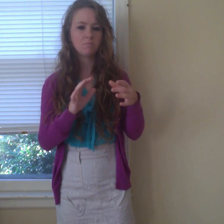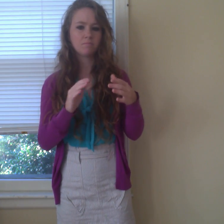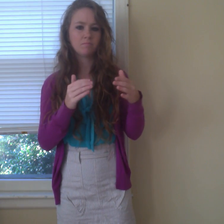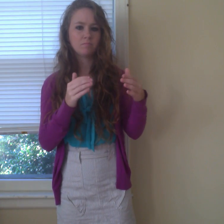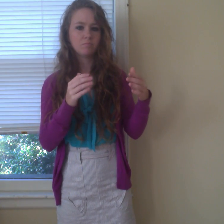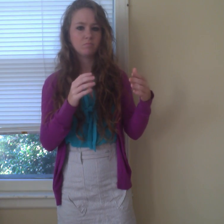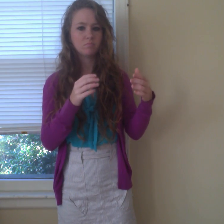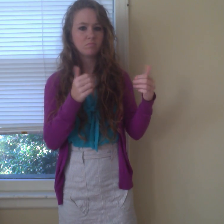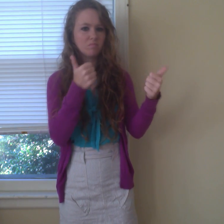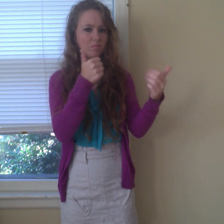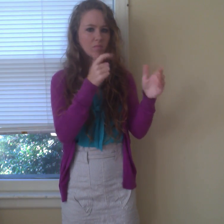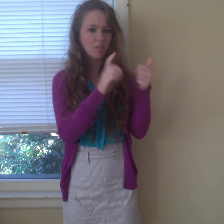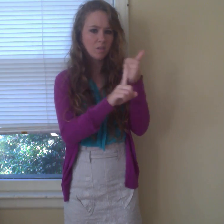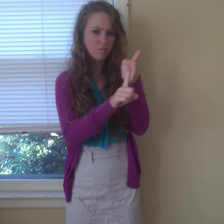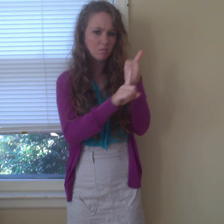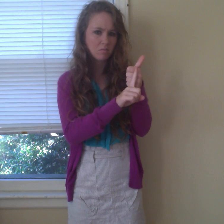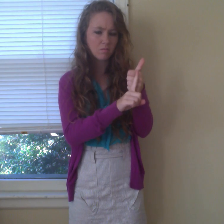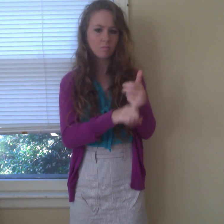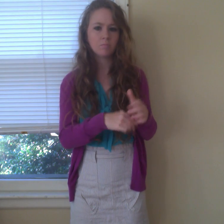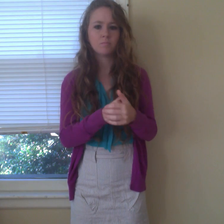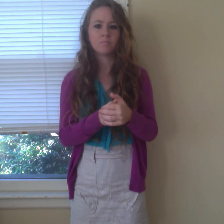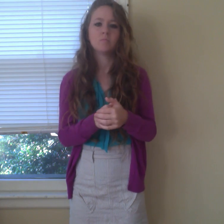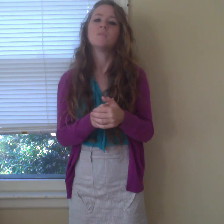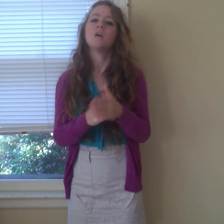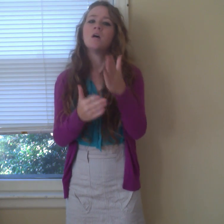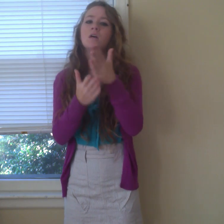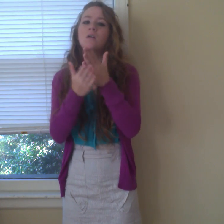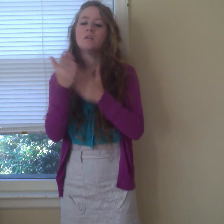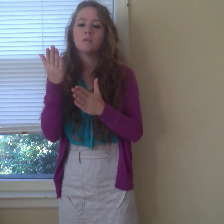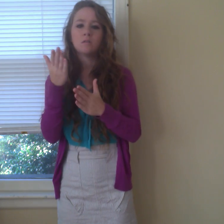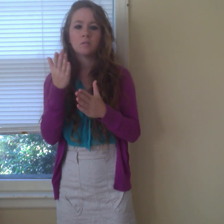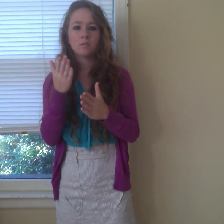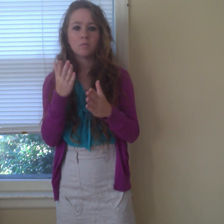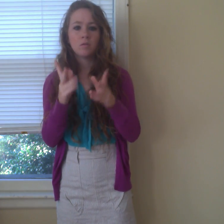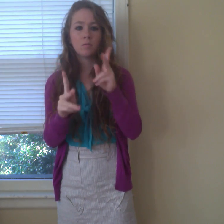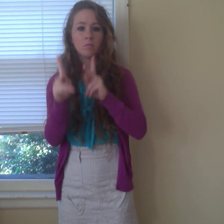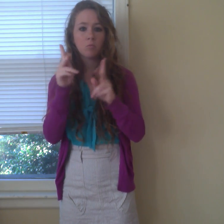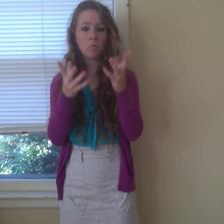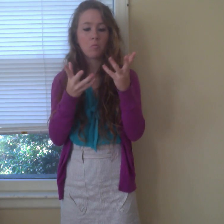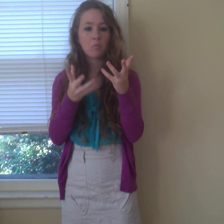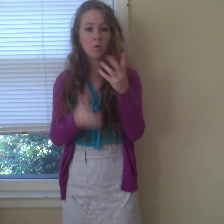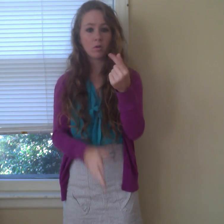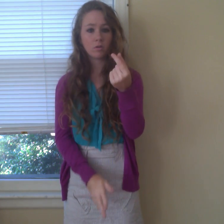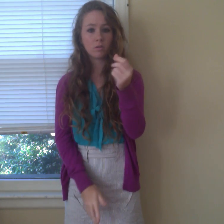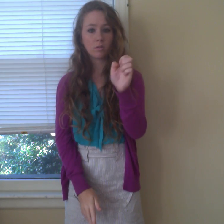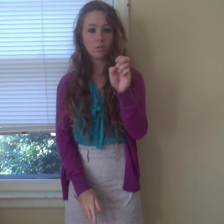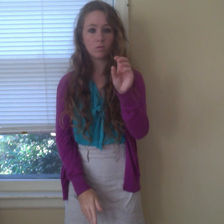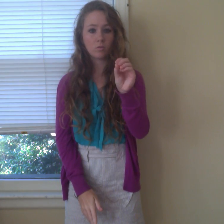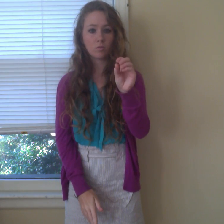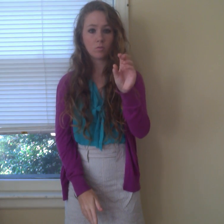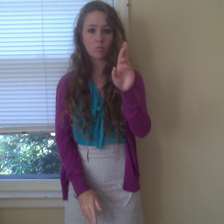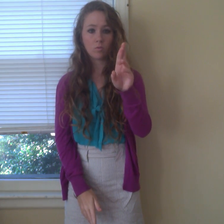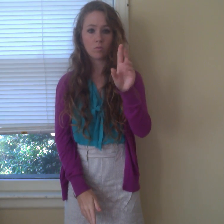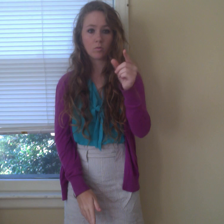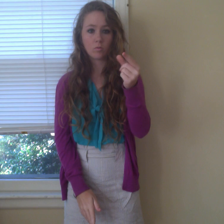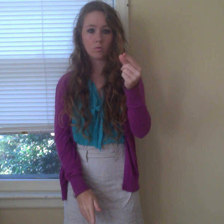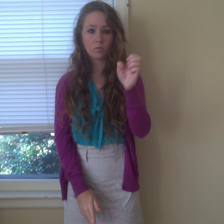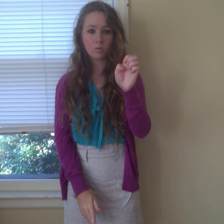king. But the founding fathers knew history, and they chose to give us the rule of law in a republic, not the rule of a